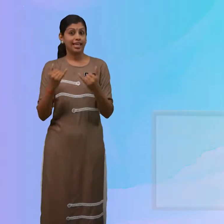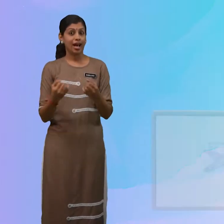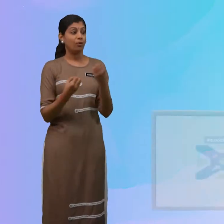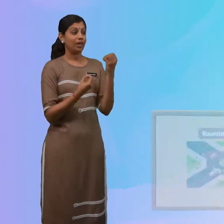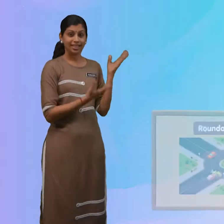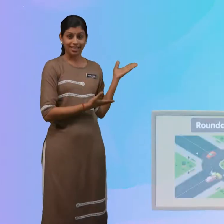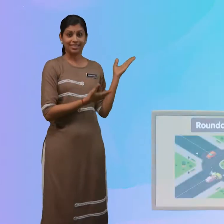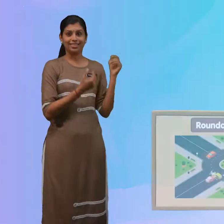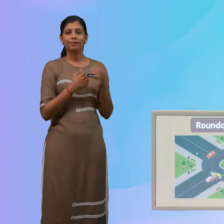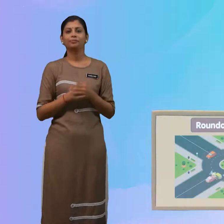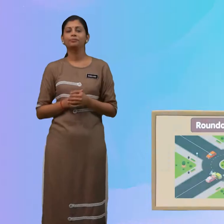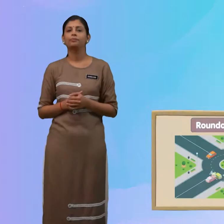Now this.